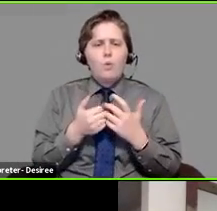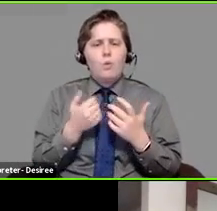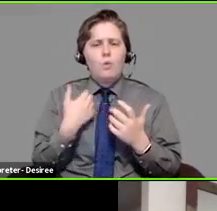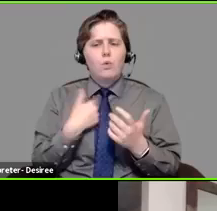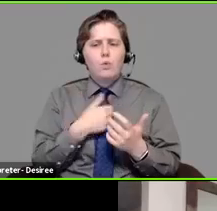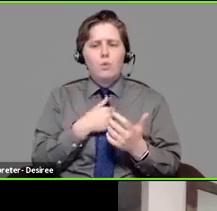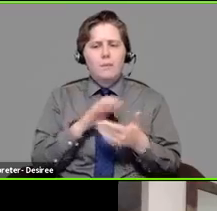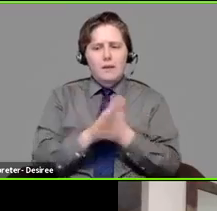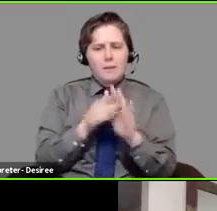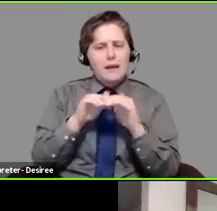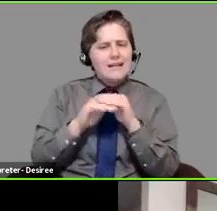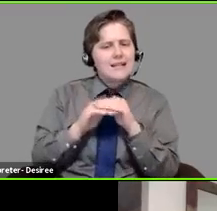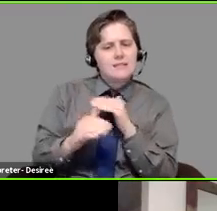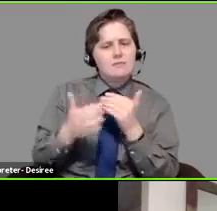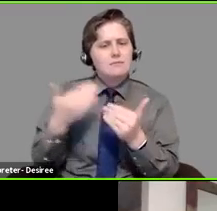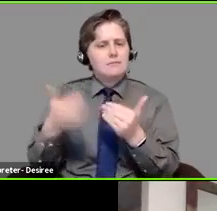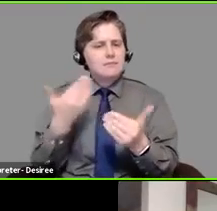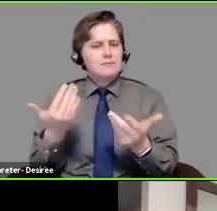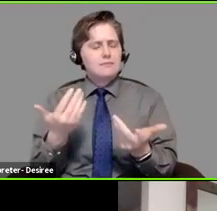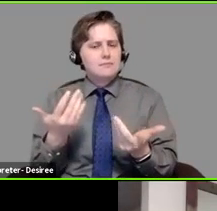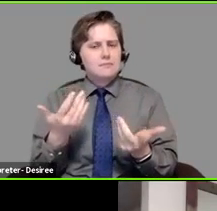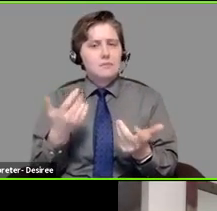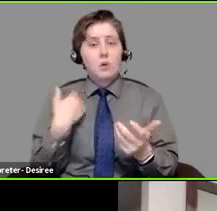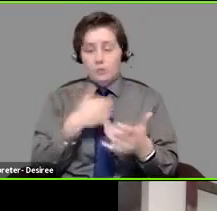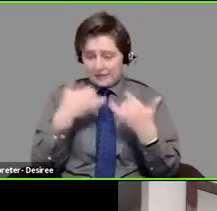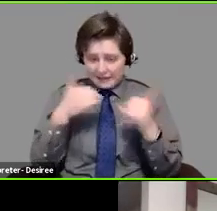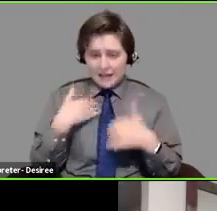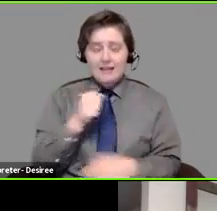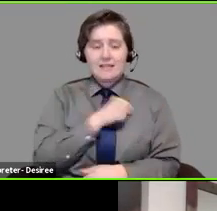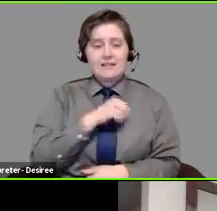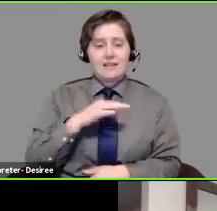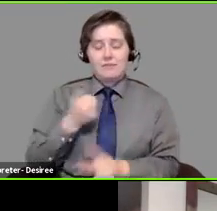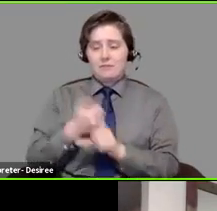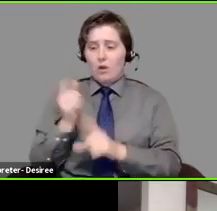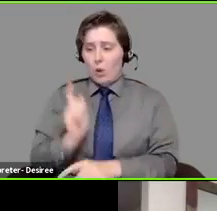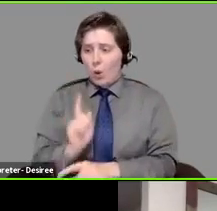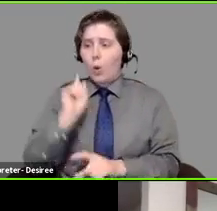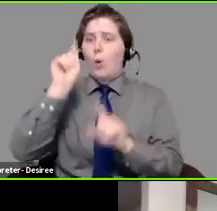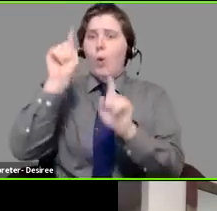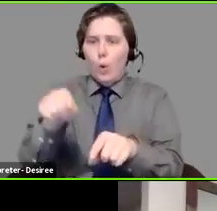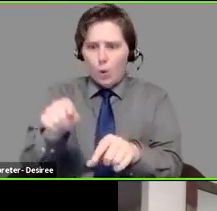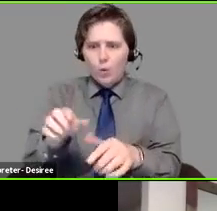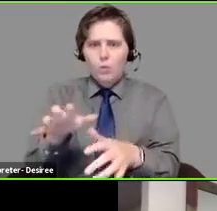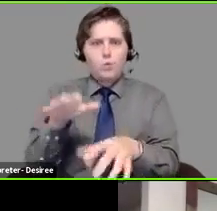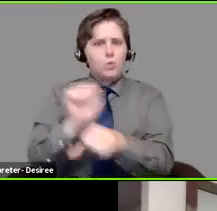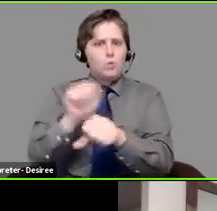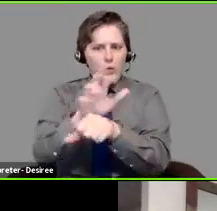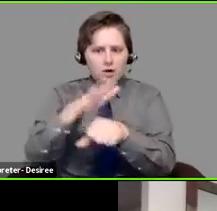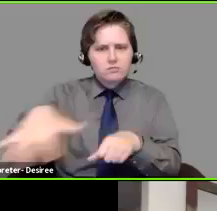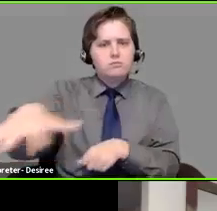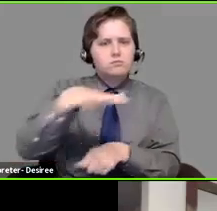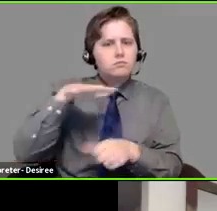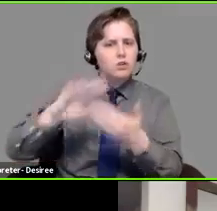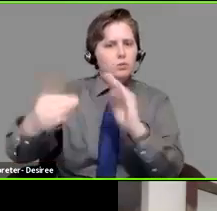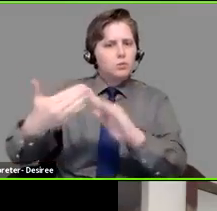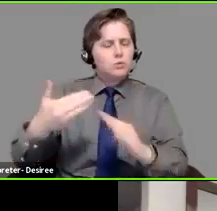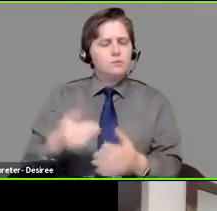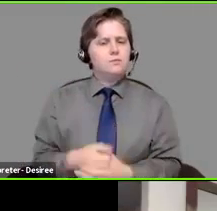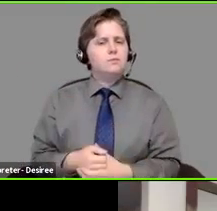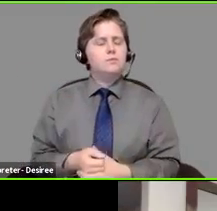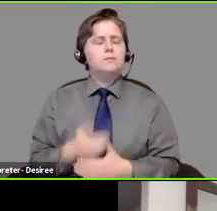be accessible. So we did still have staff that were going out into the field. And so some of the things that